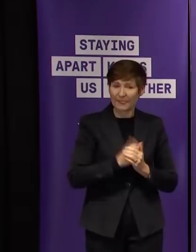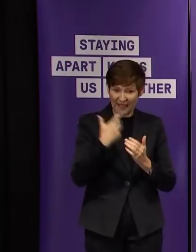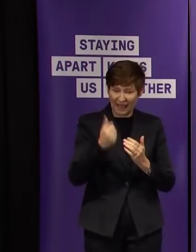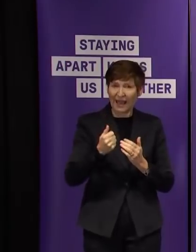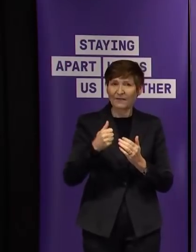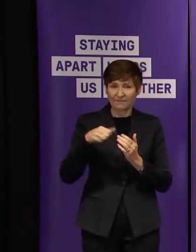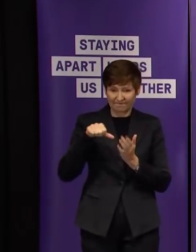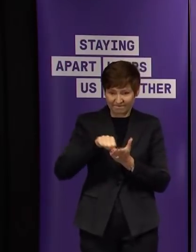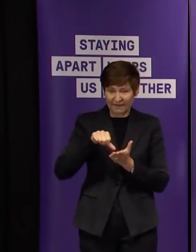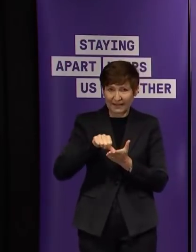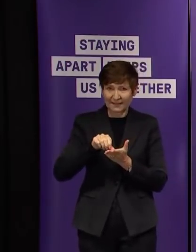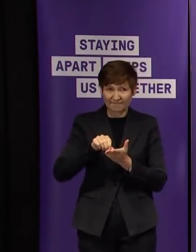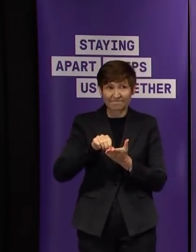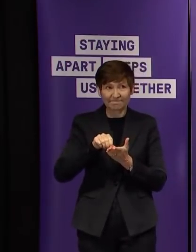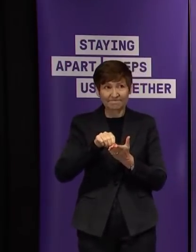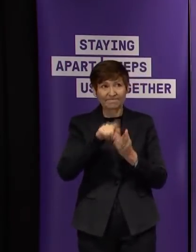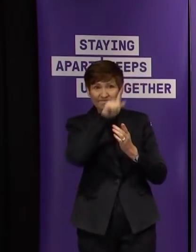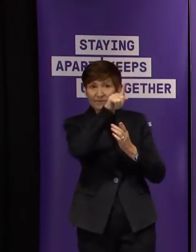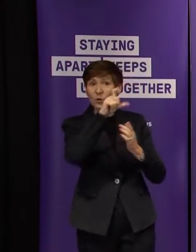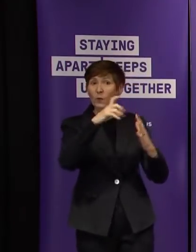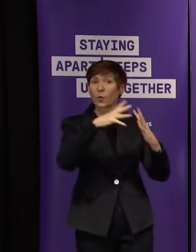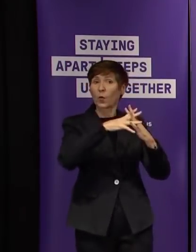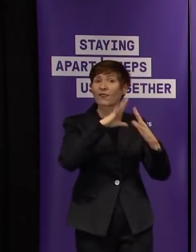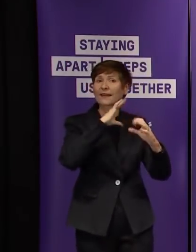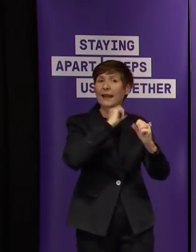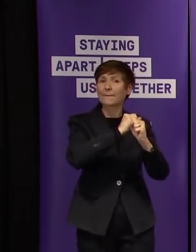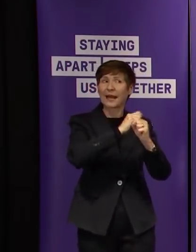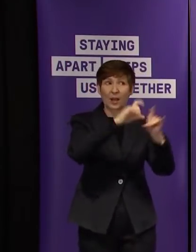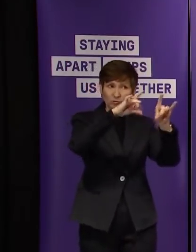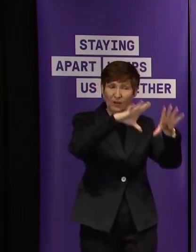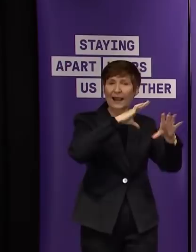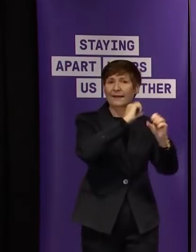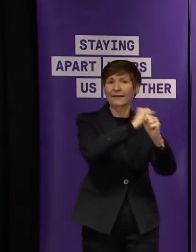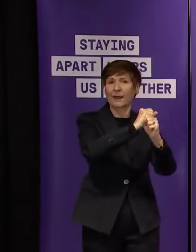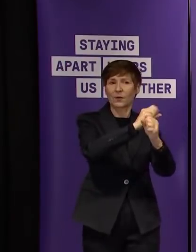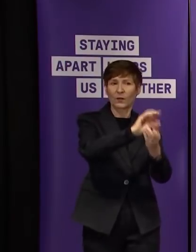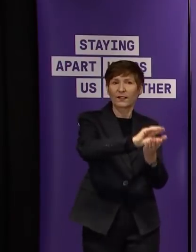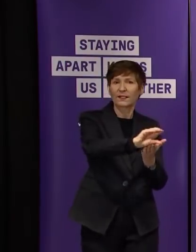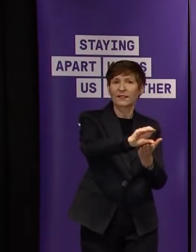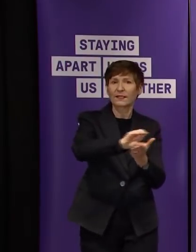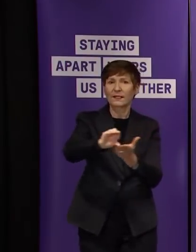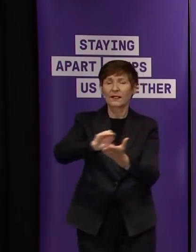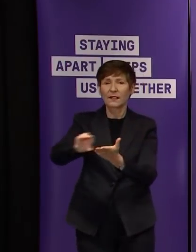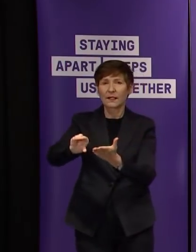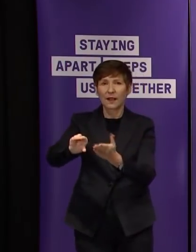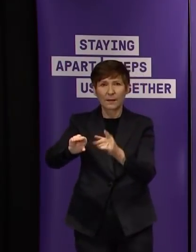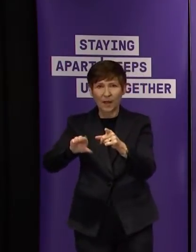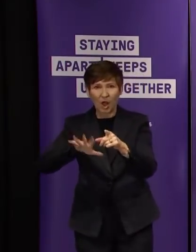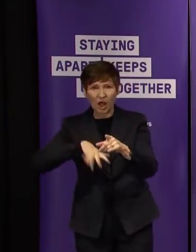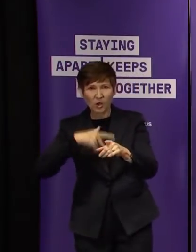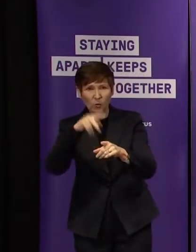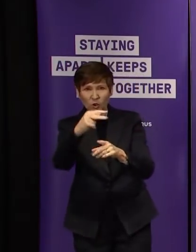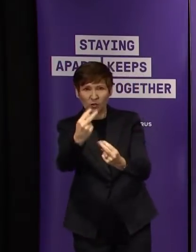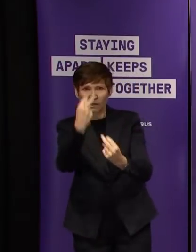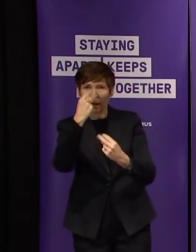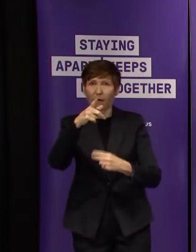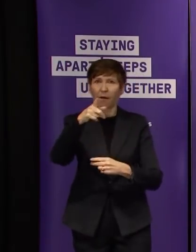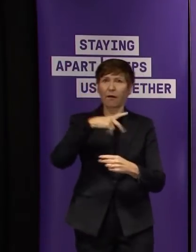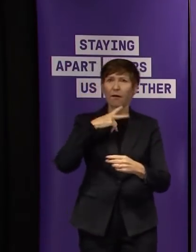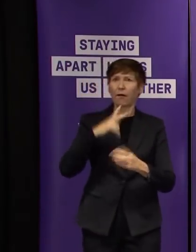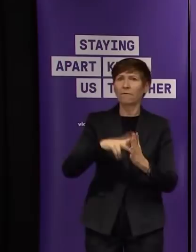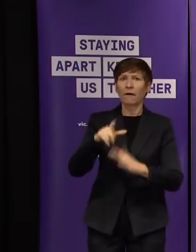sole traders provided by the Commonwealth Government. I don't want to be here today giving people a sense that we're going to do something radically different